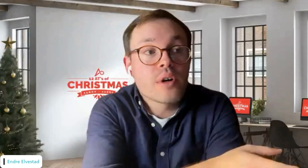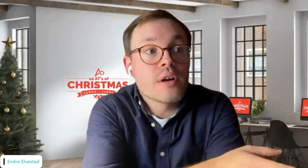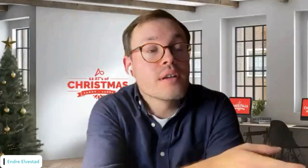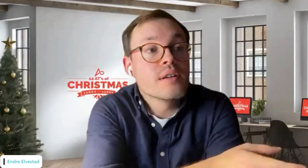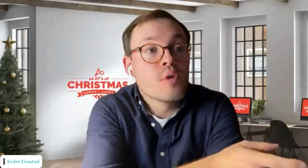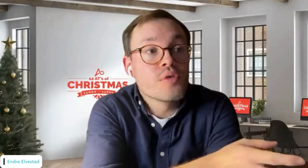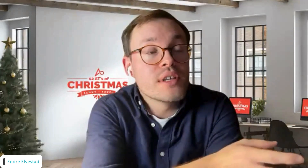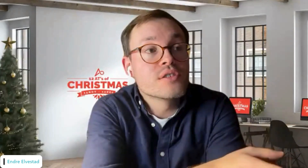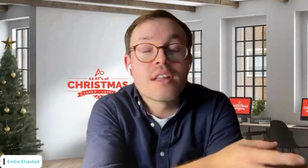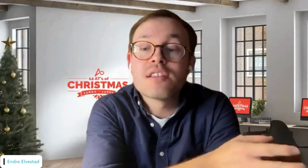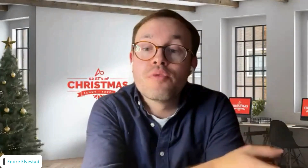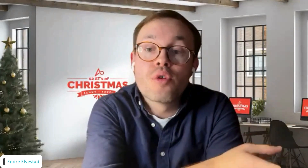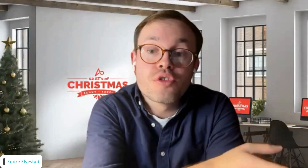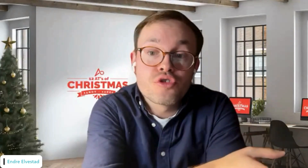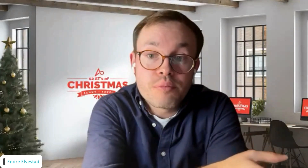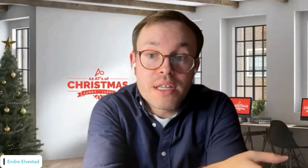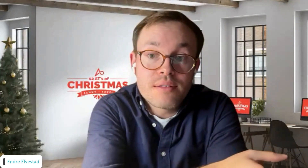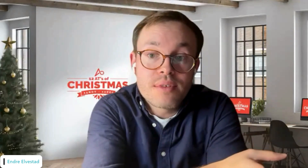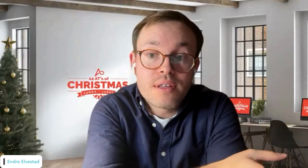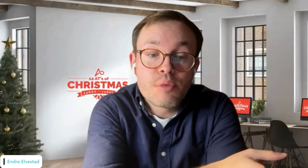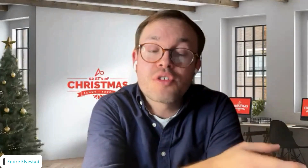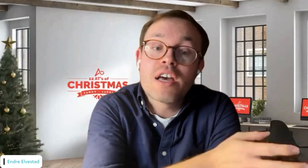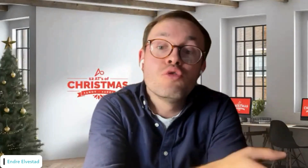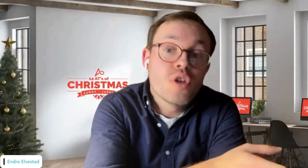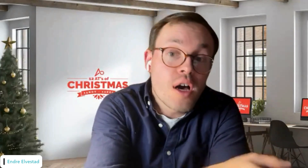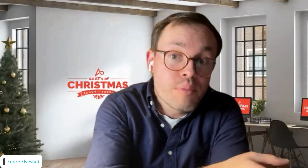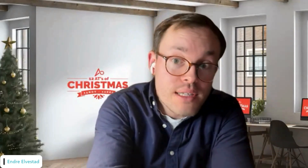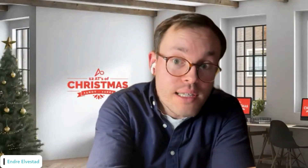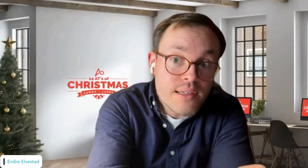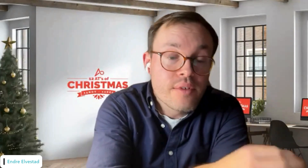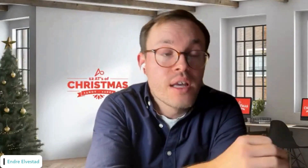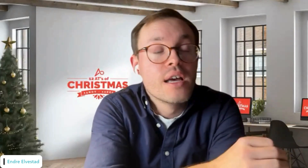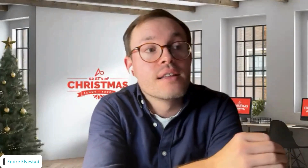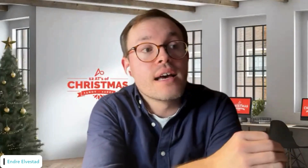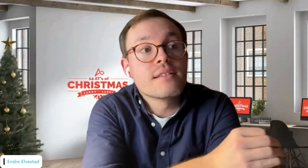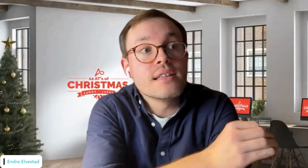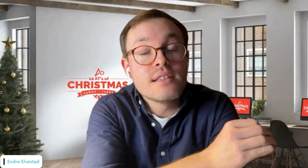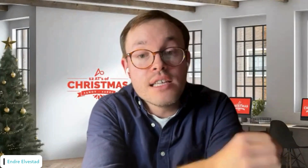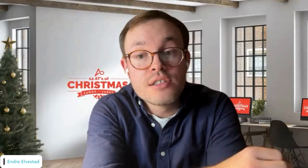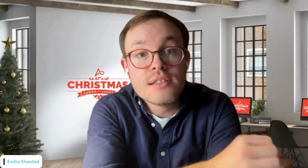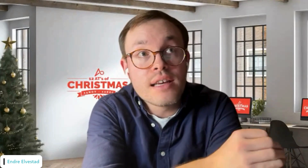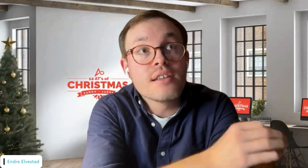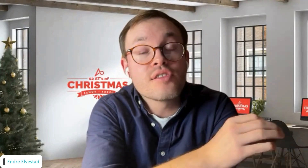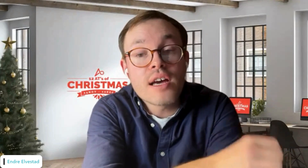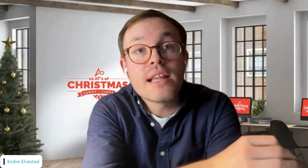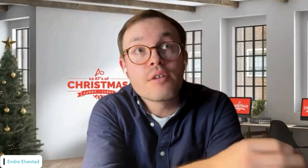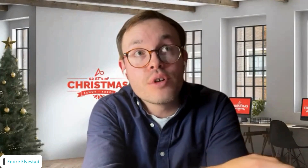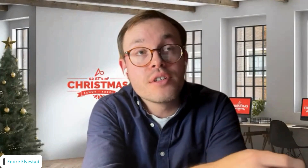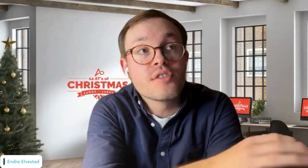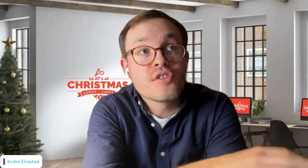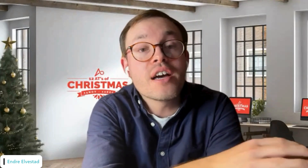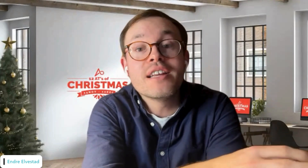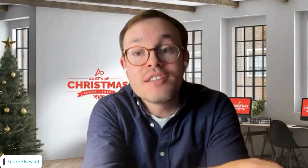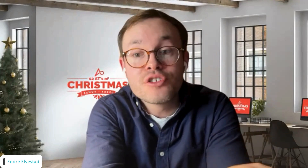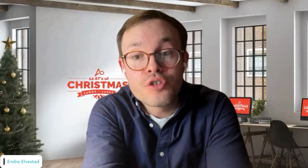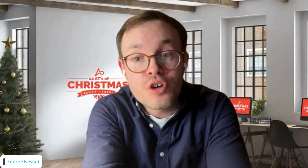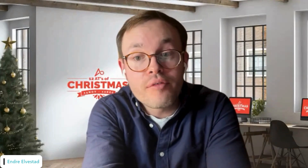the most the focus should be, because I do not believe that the sign language signing teacher